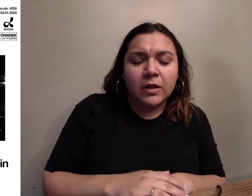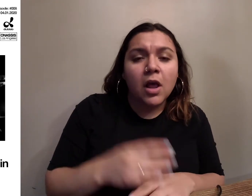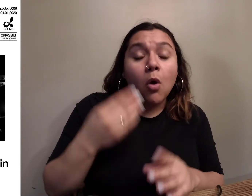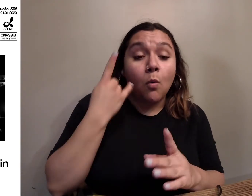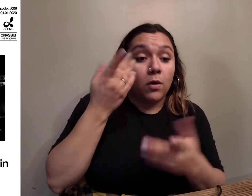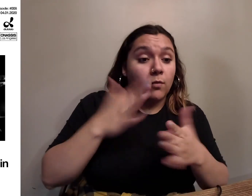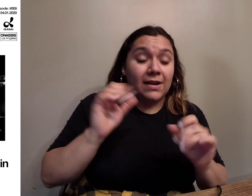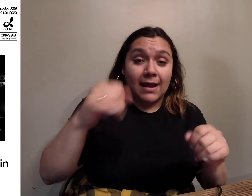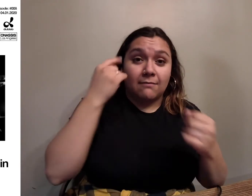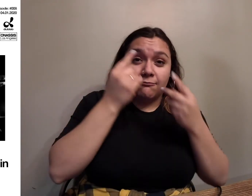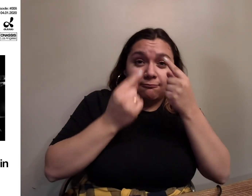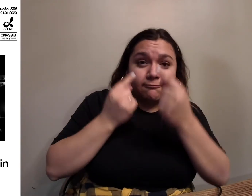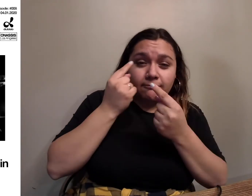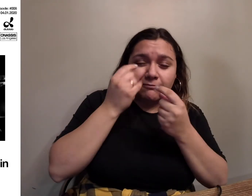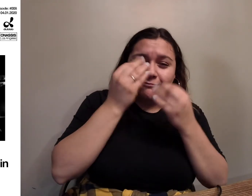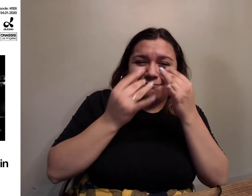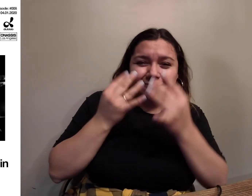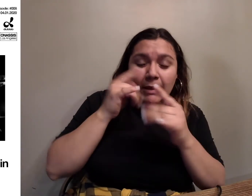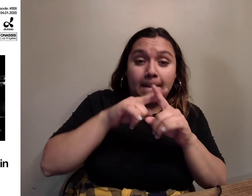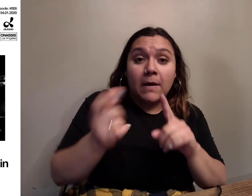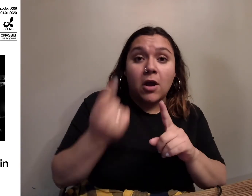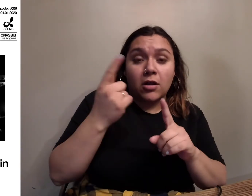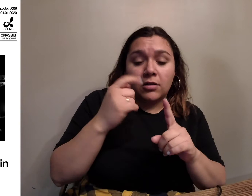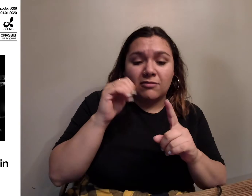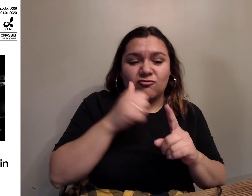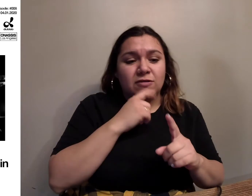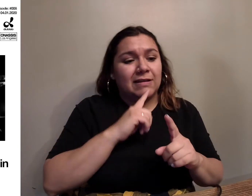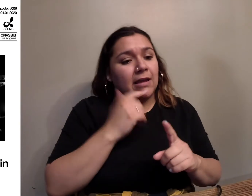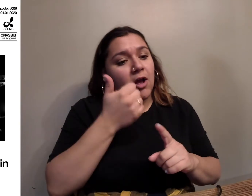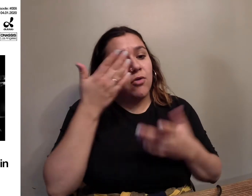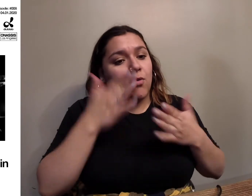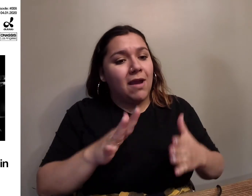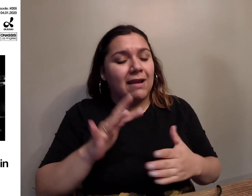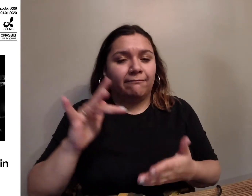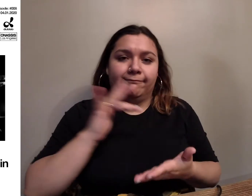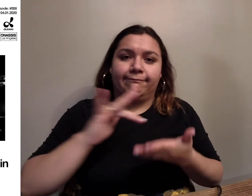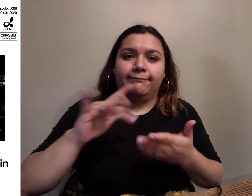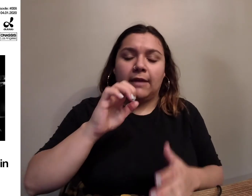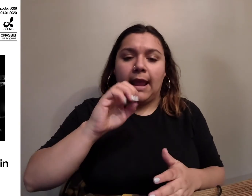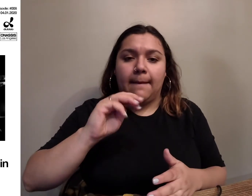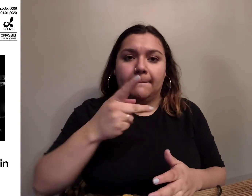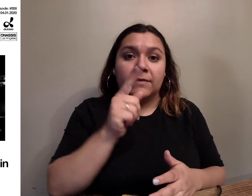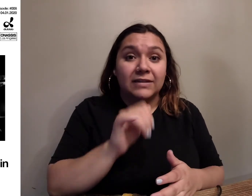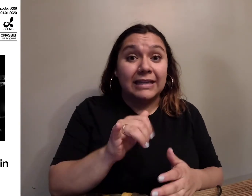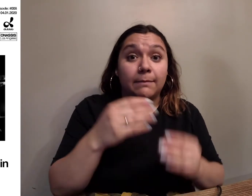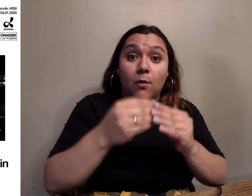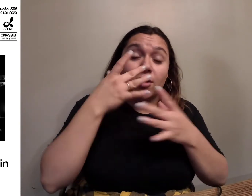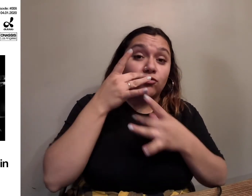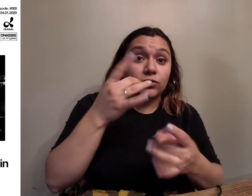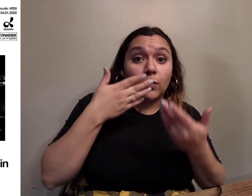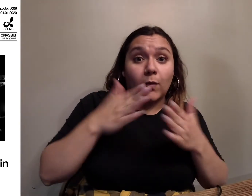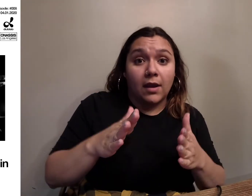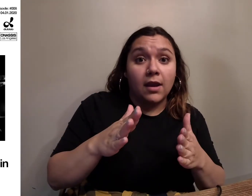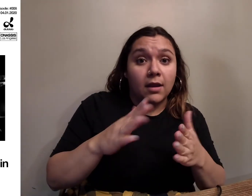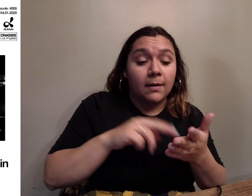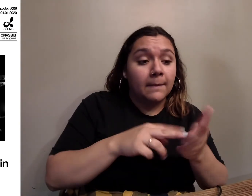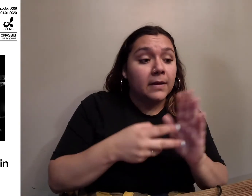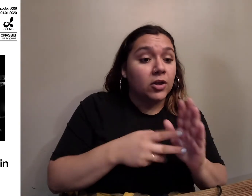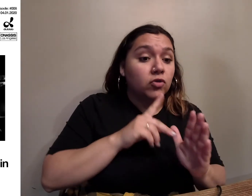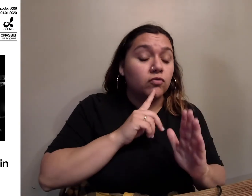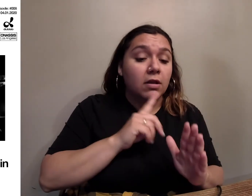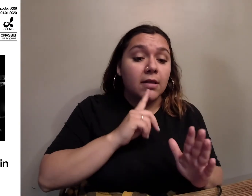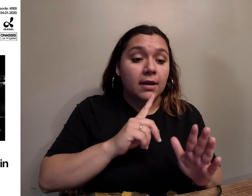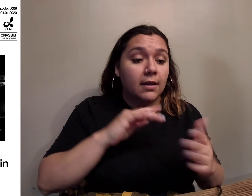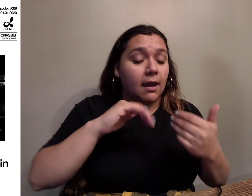of thinking about it. It's a rather kind of empty way of thinking about it. A more interesting way of thinking about it, which is really the